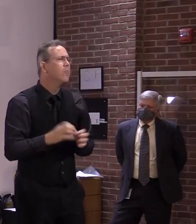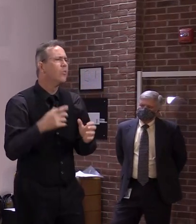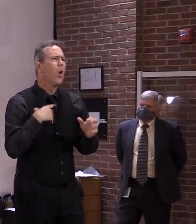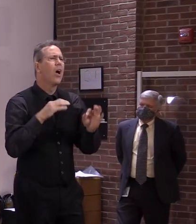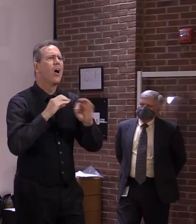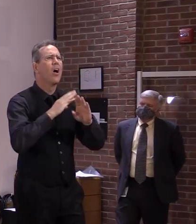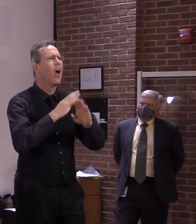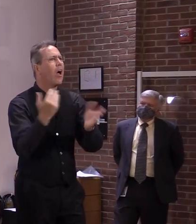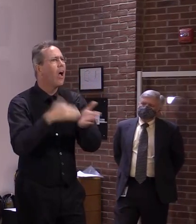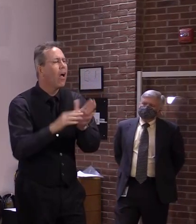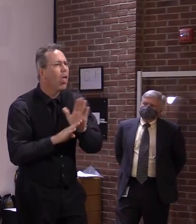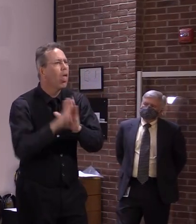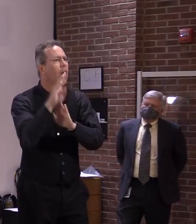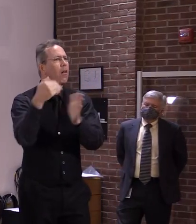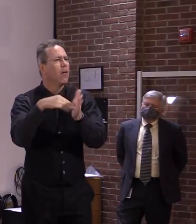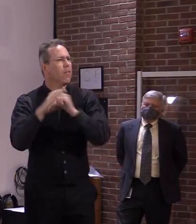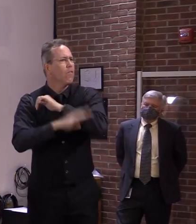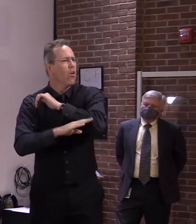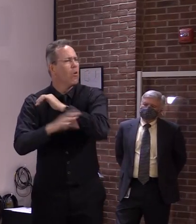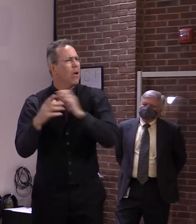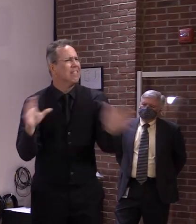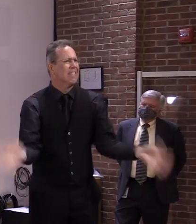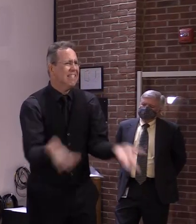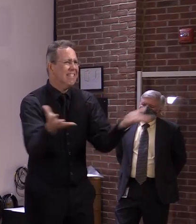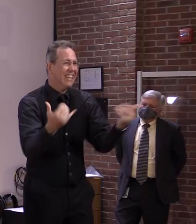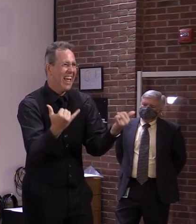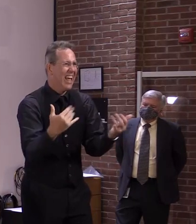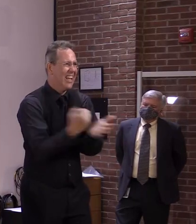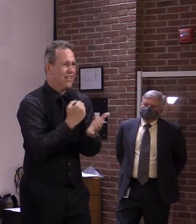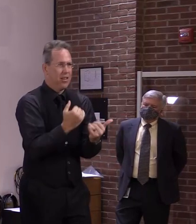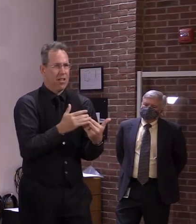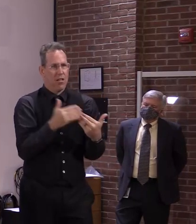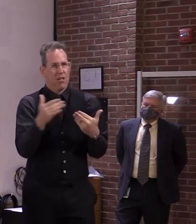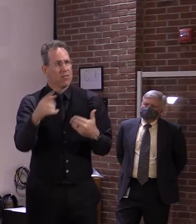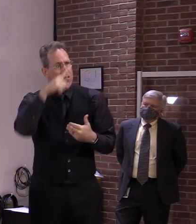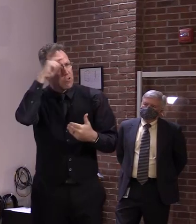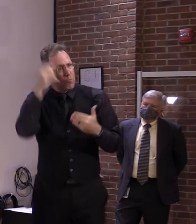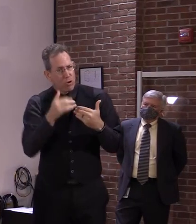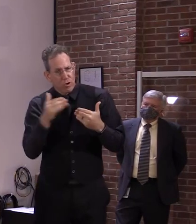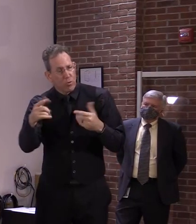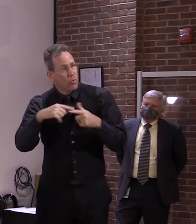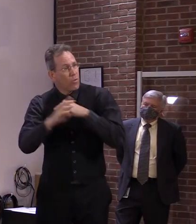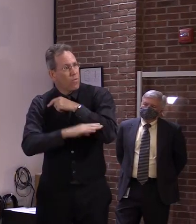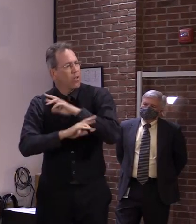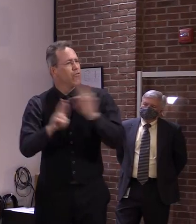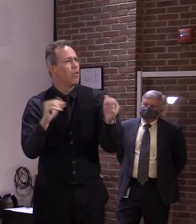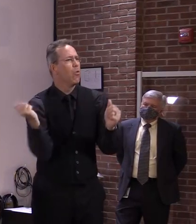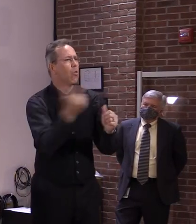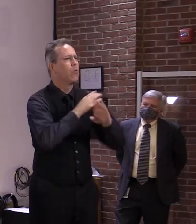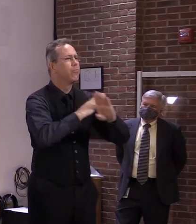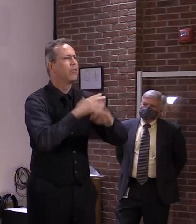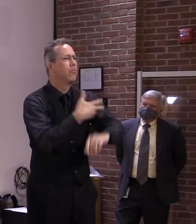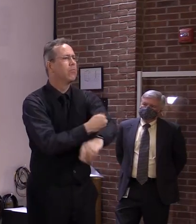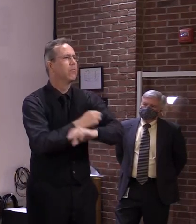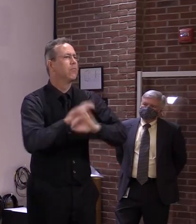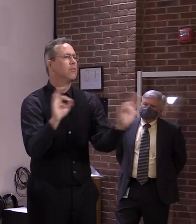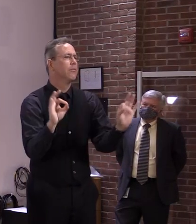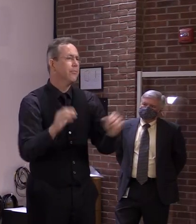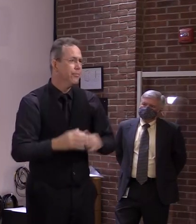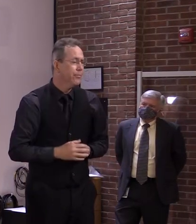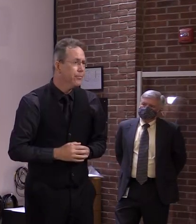saw in the fall, in the winter. And we experienced just a few months ago from happening